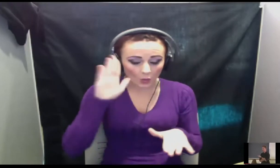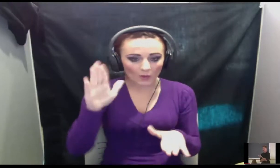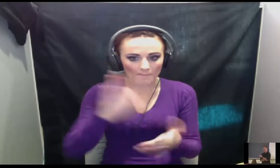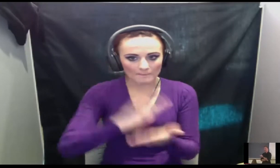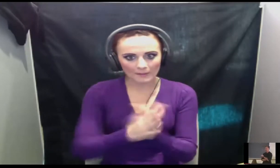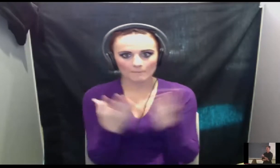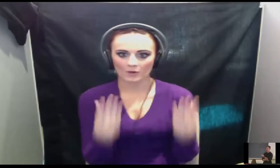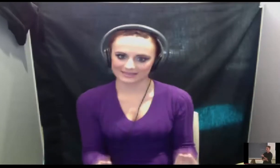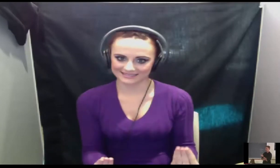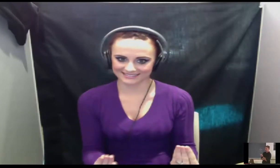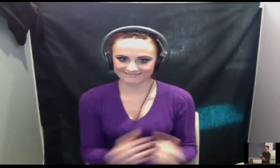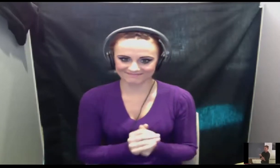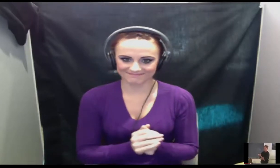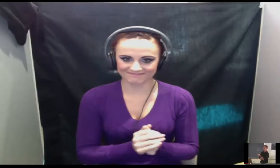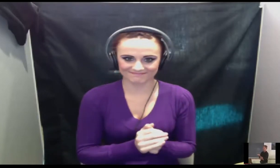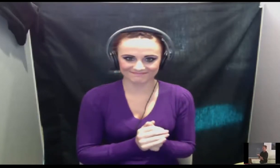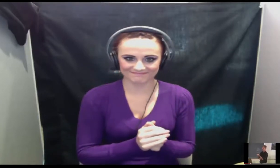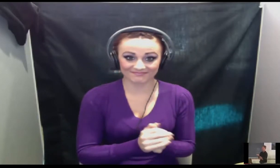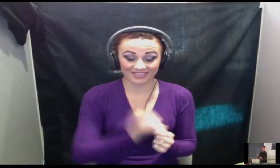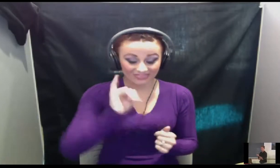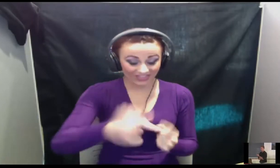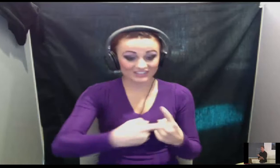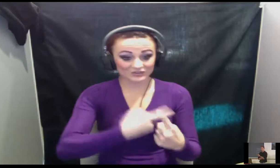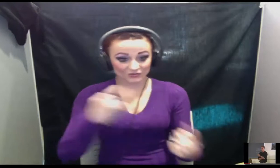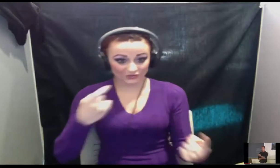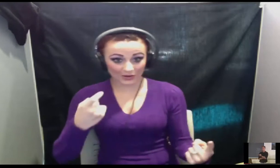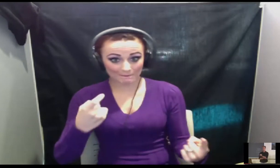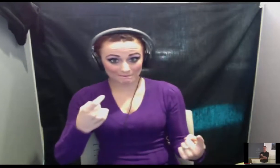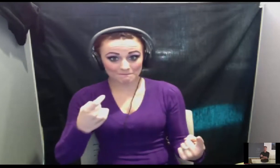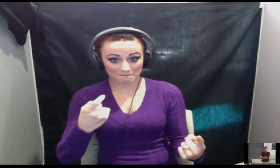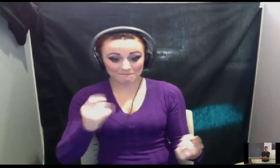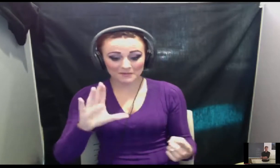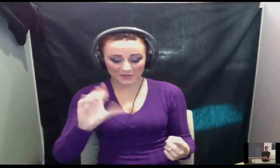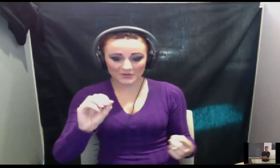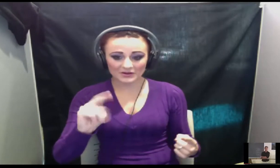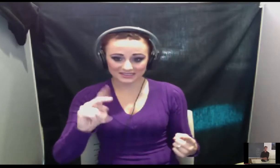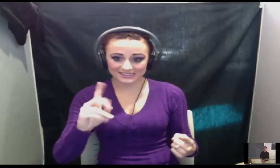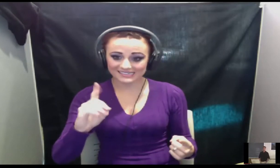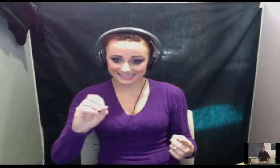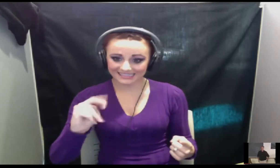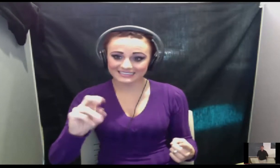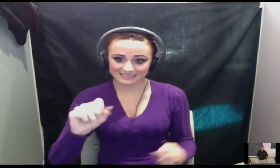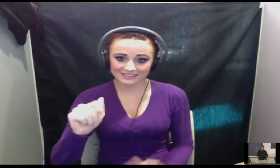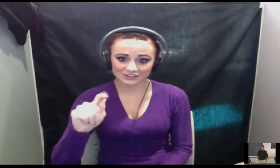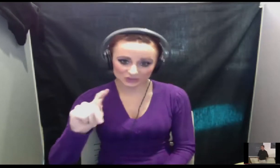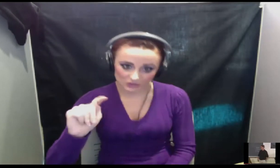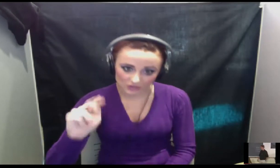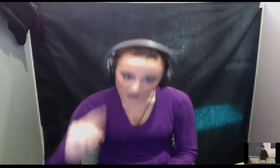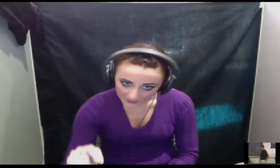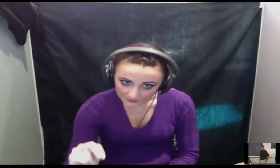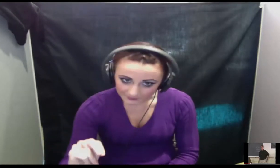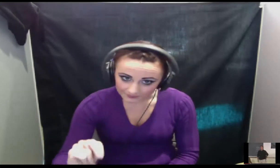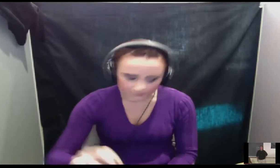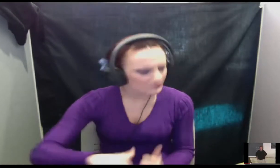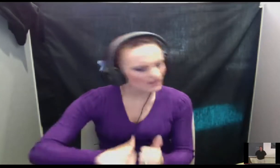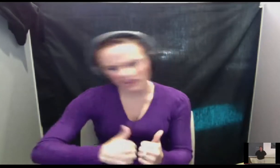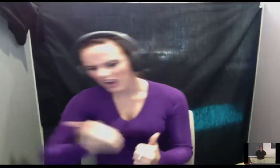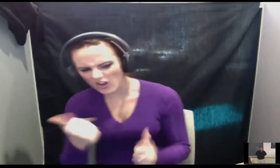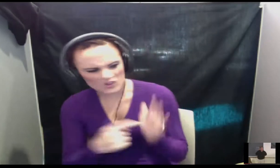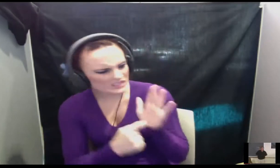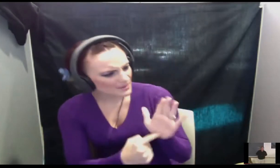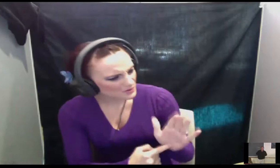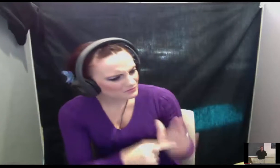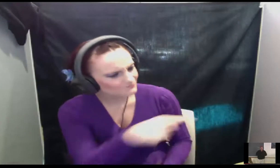out of the atmosphere that has collected on the grass. That's one example. Another example of condensation? I'm sure you've all experienced this one.